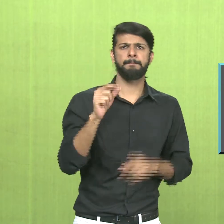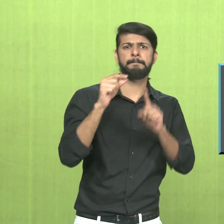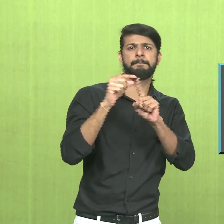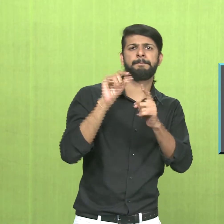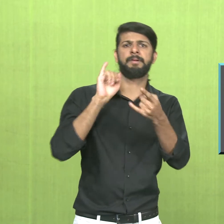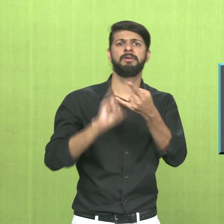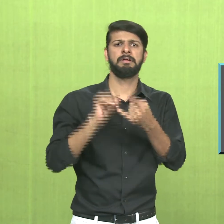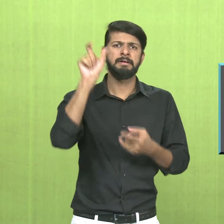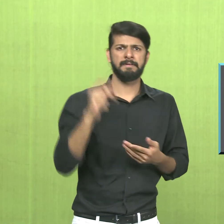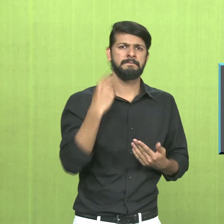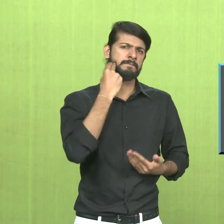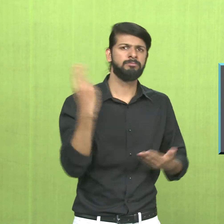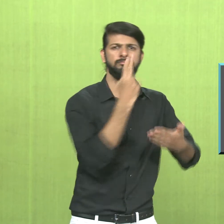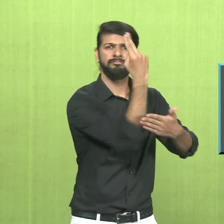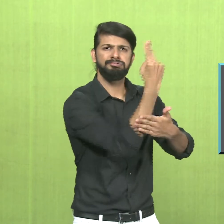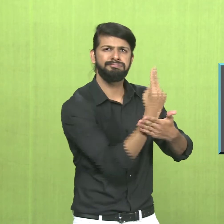is Paritosh Sen,